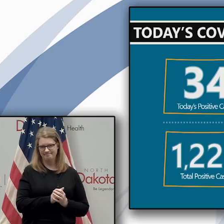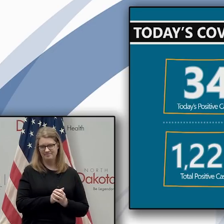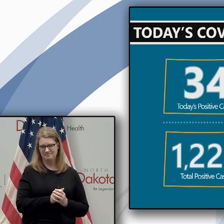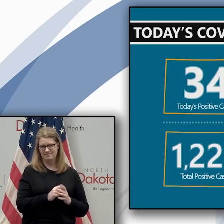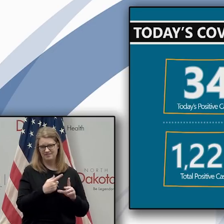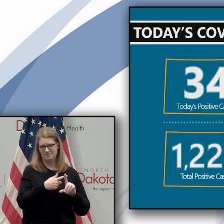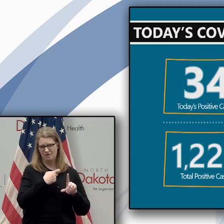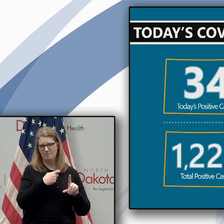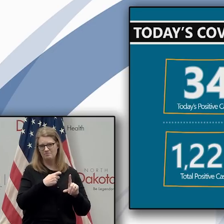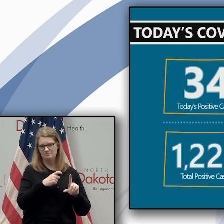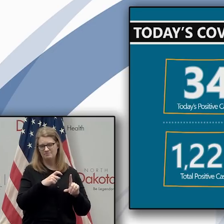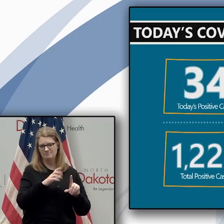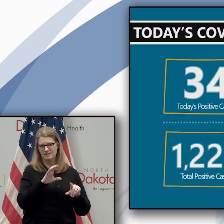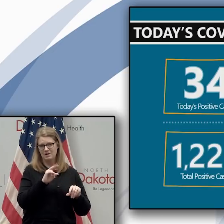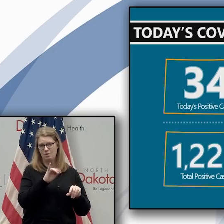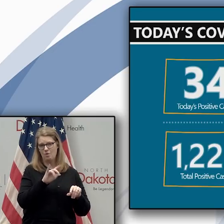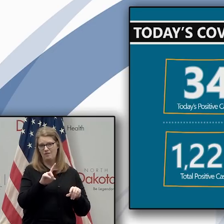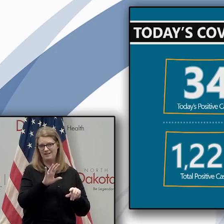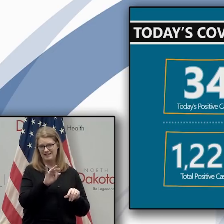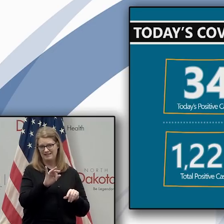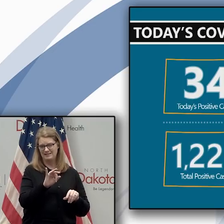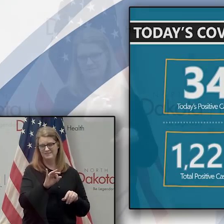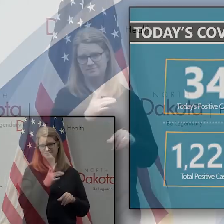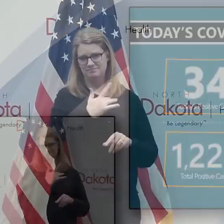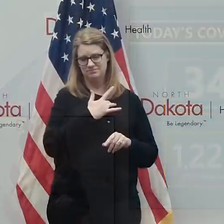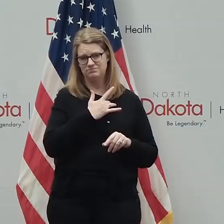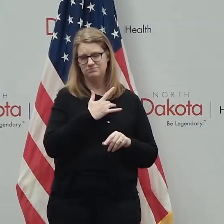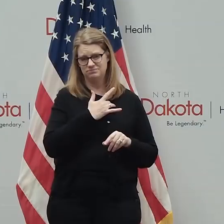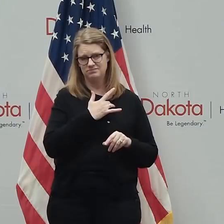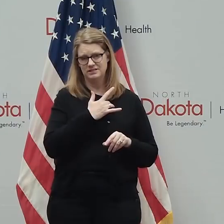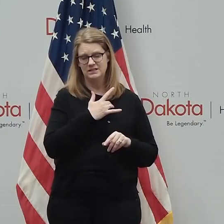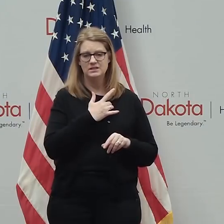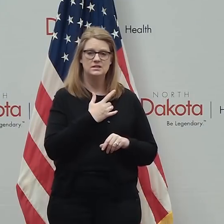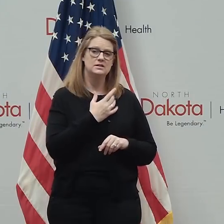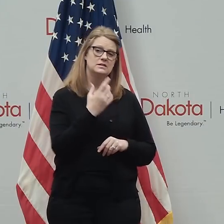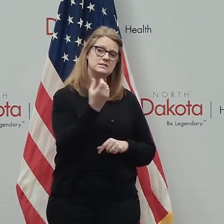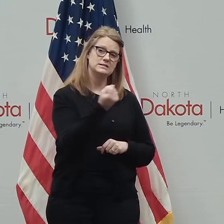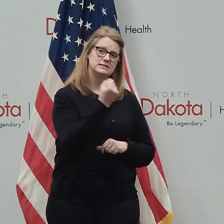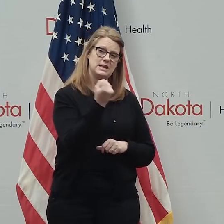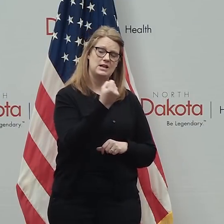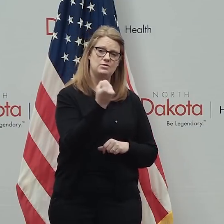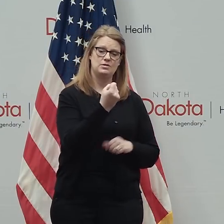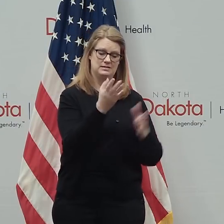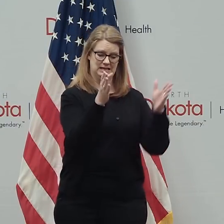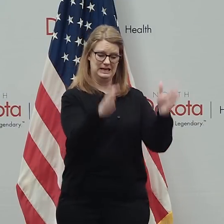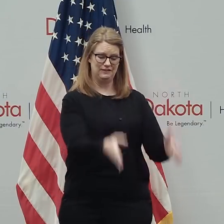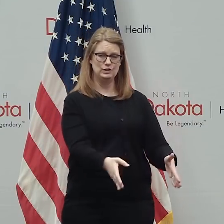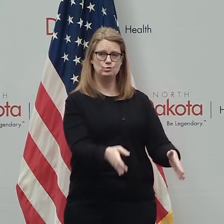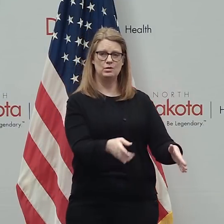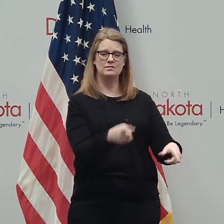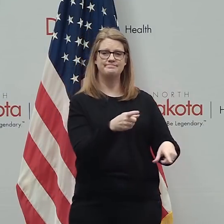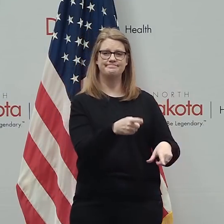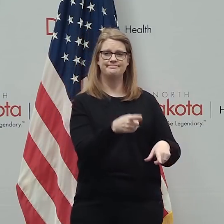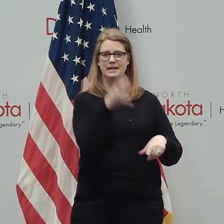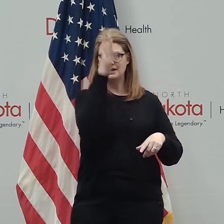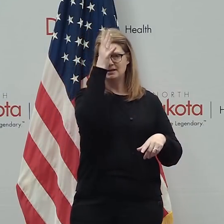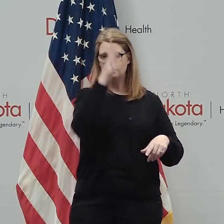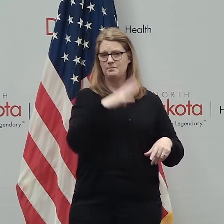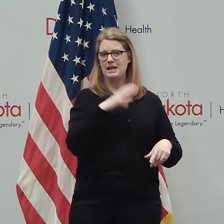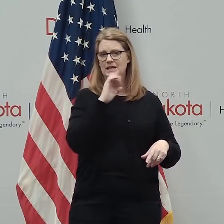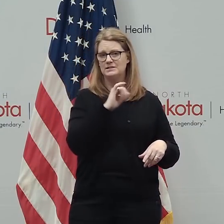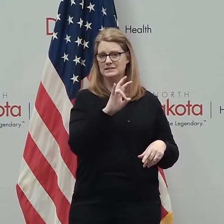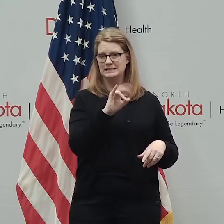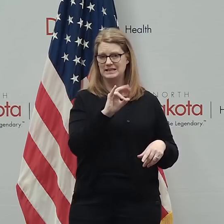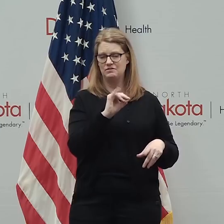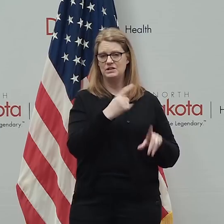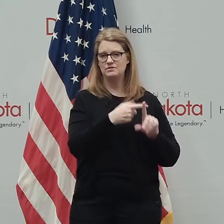with conditions including COVID-19. Reported on Saturday, individual was a male in his